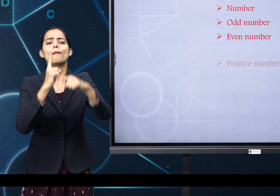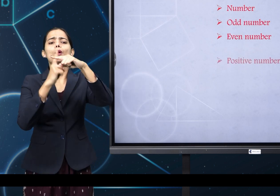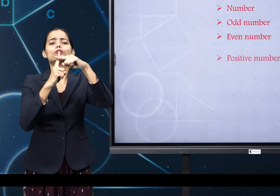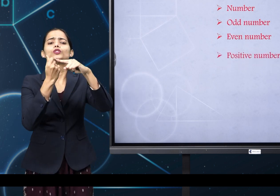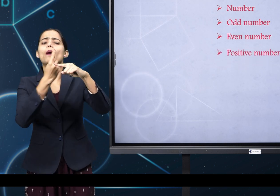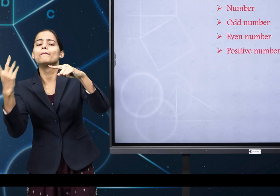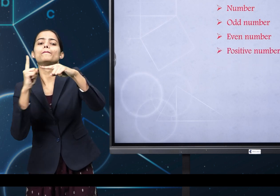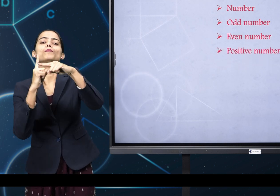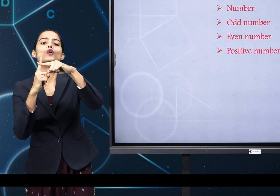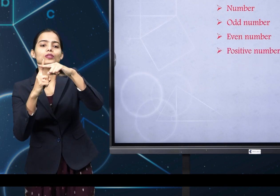positive number,